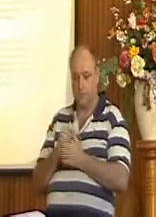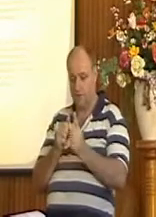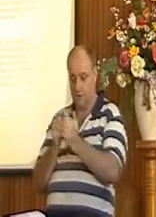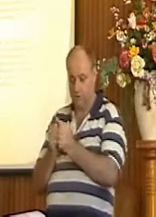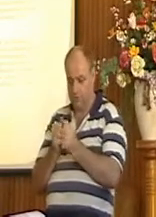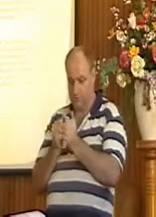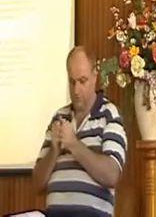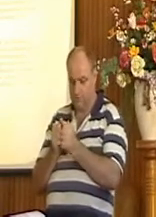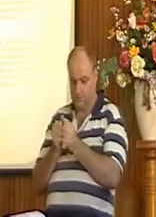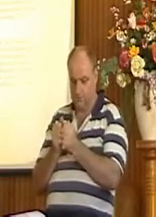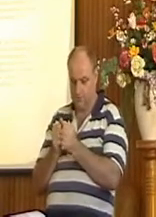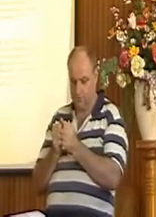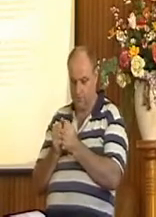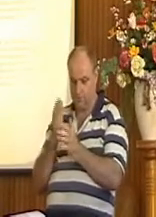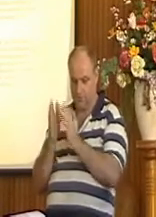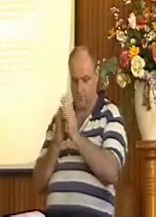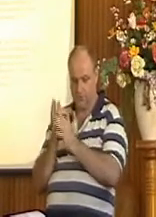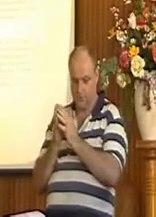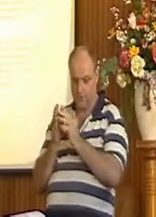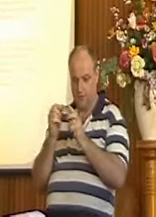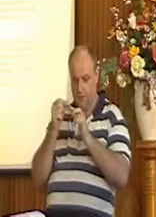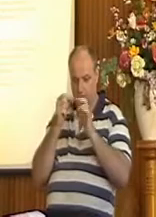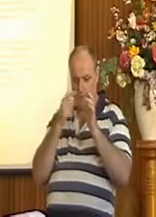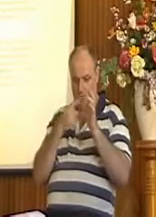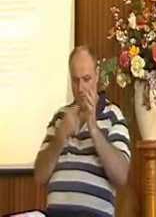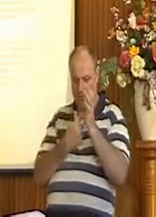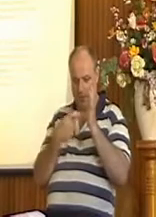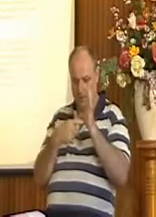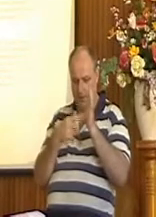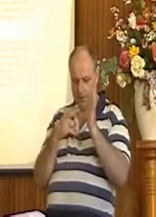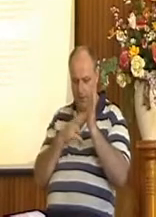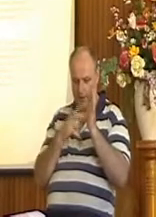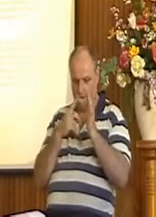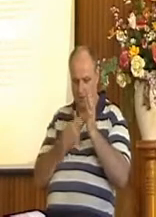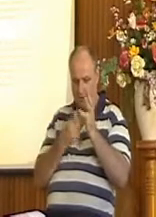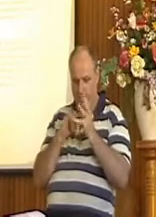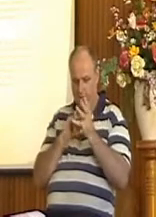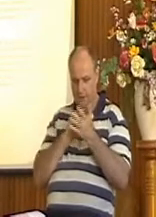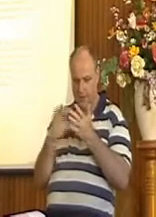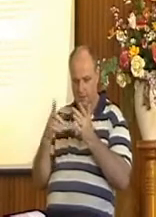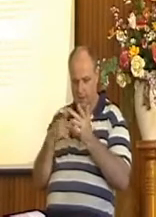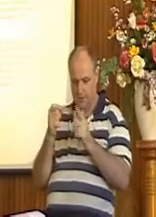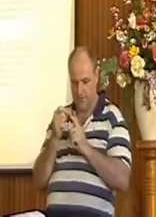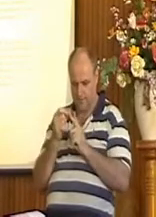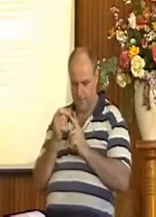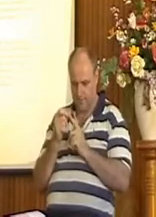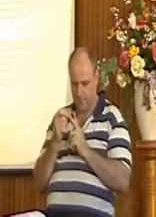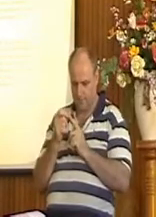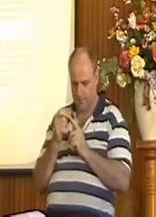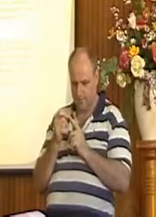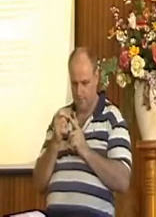fellowship means partnership, essentially. The word for